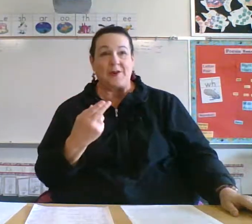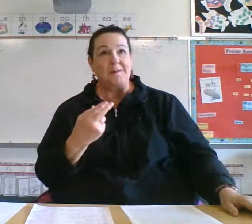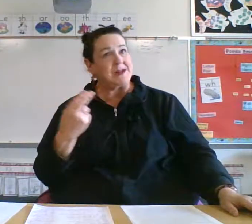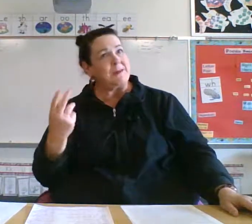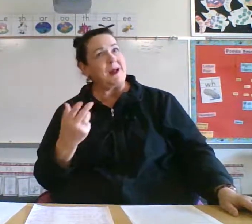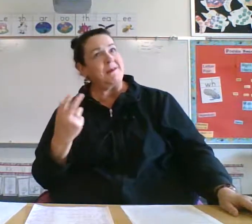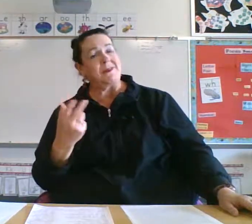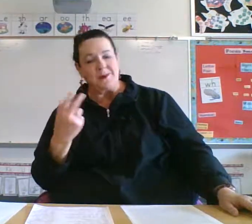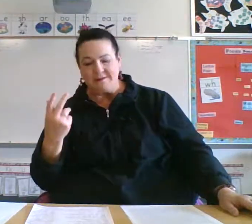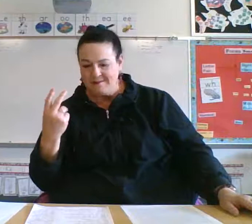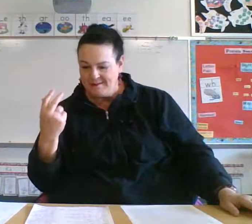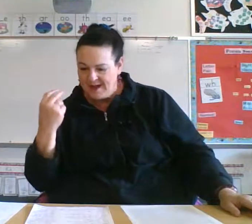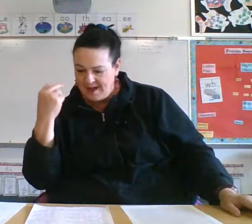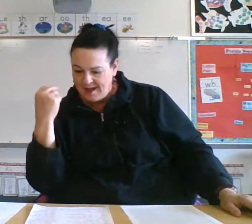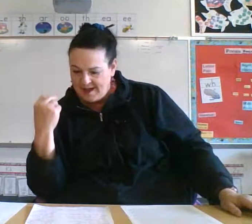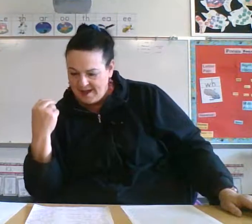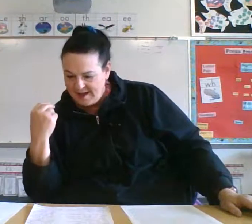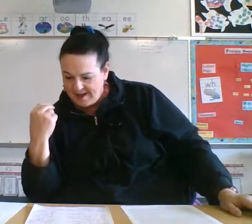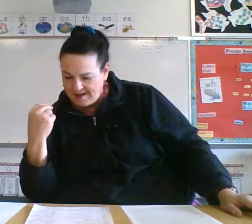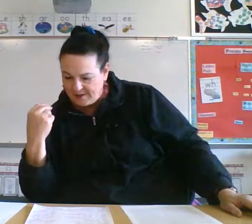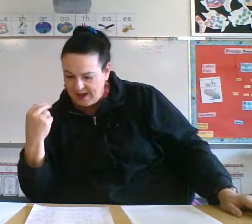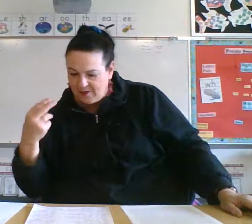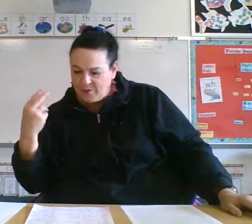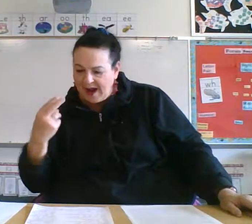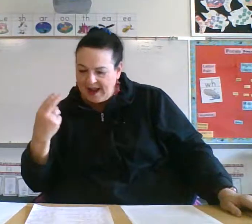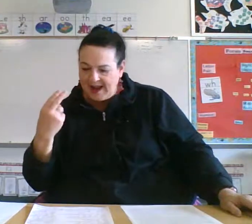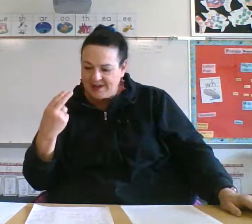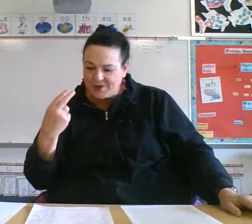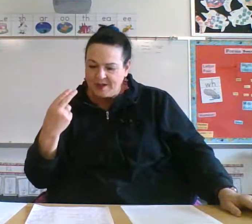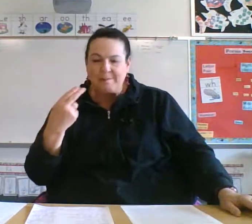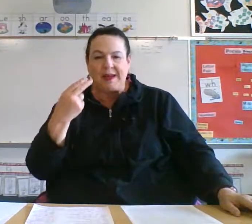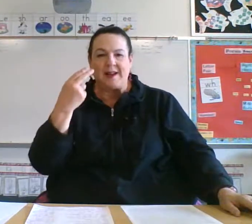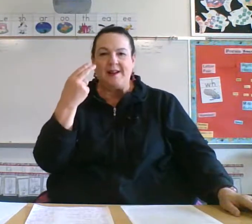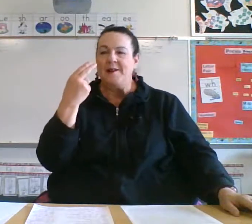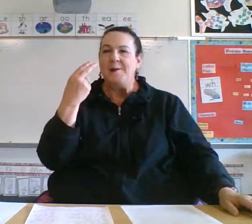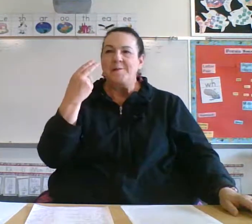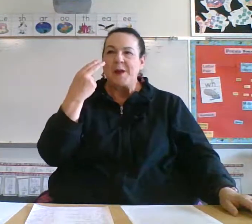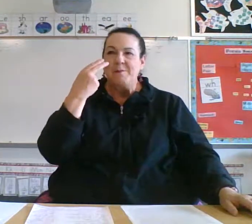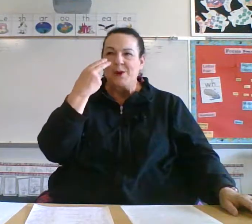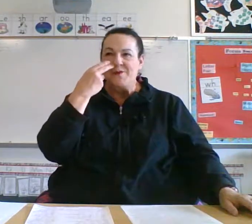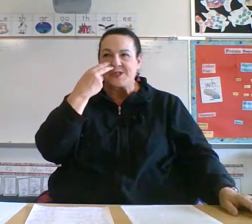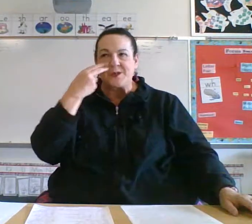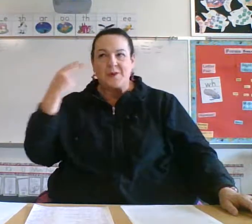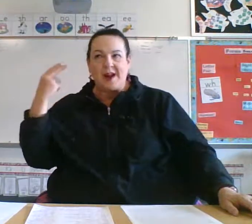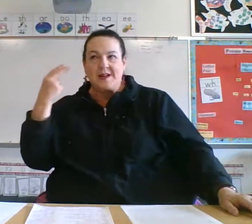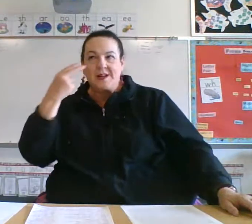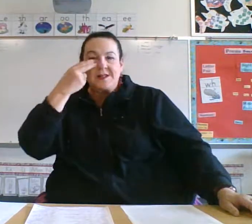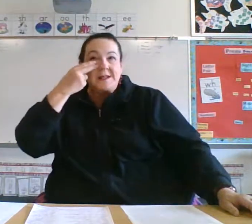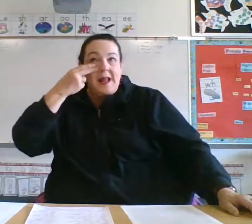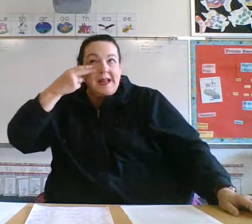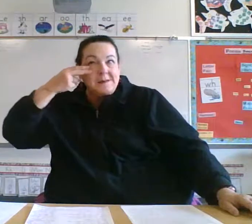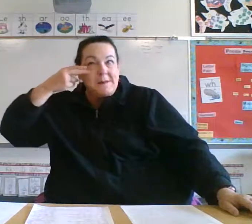much. I'm not doing so well. Right H, it'll, moves to the right because it's like his